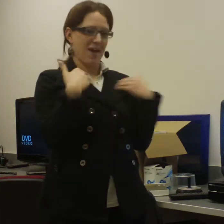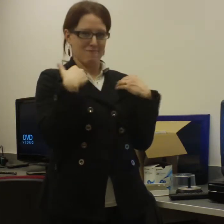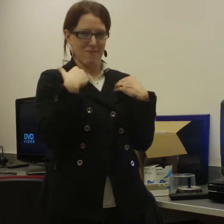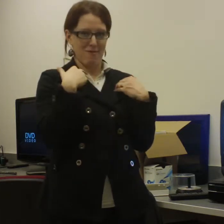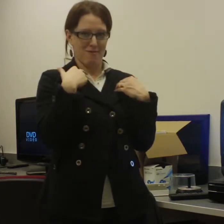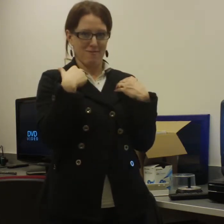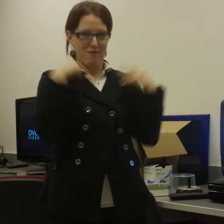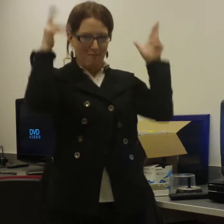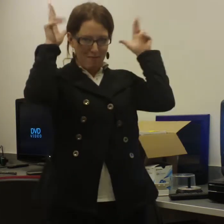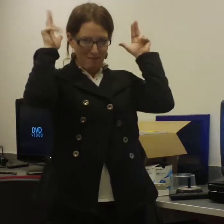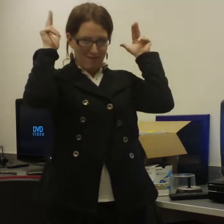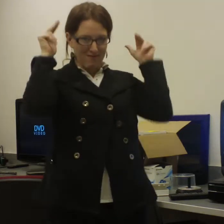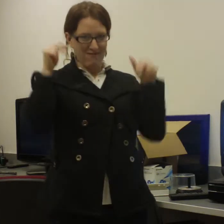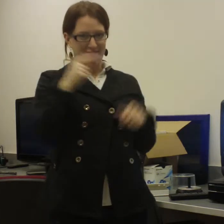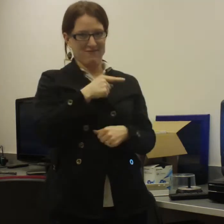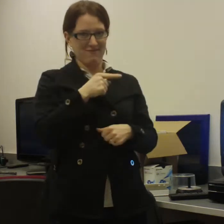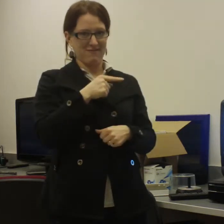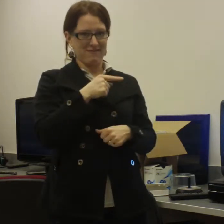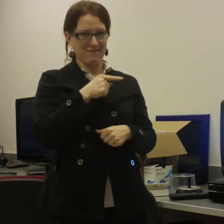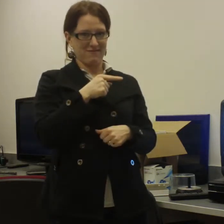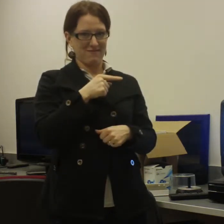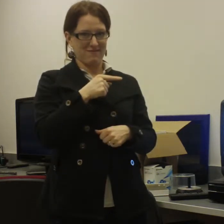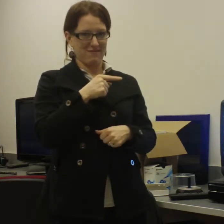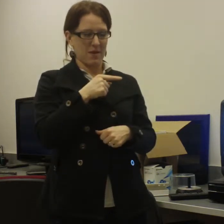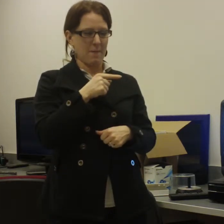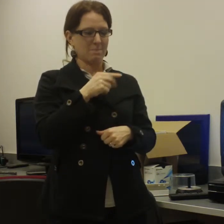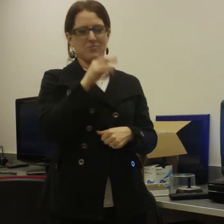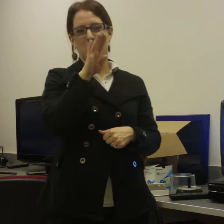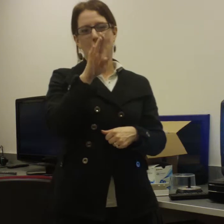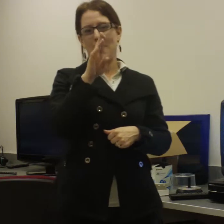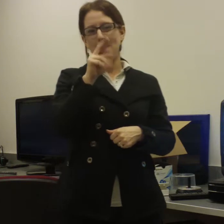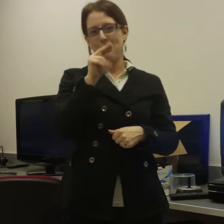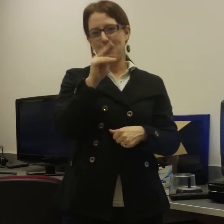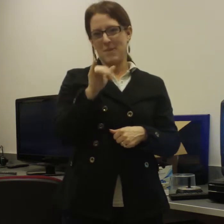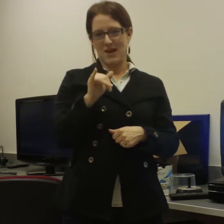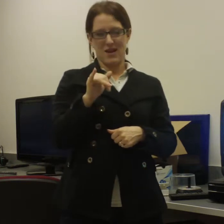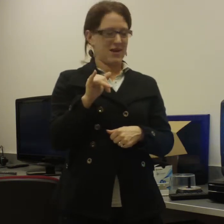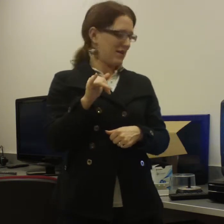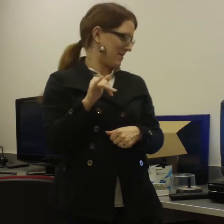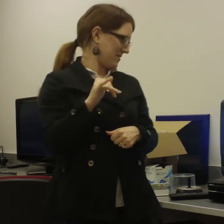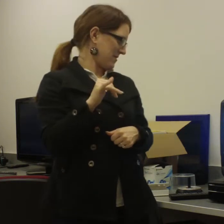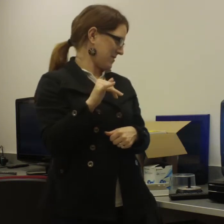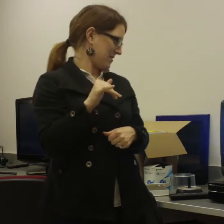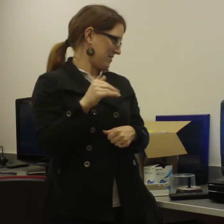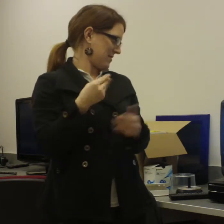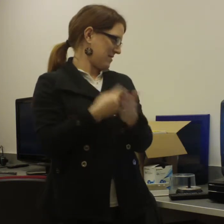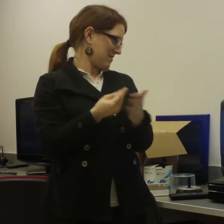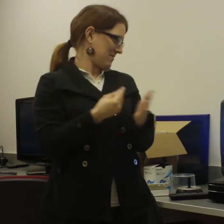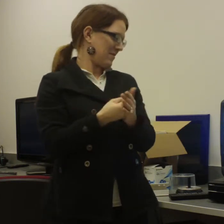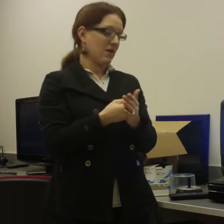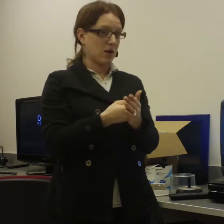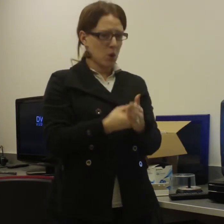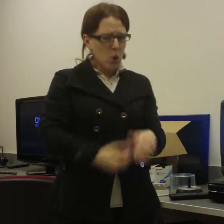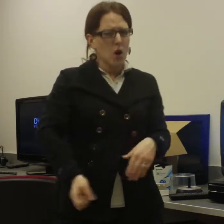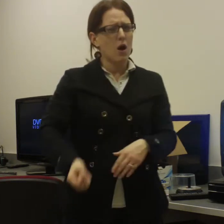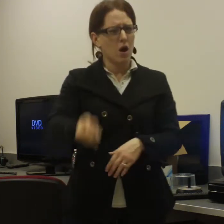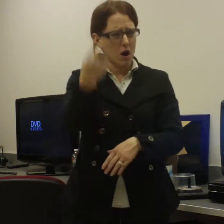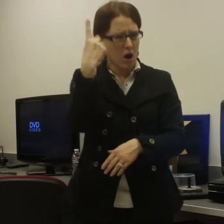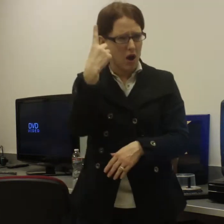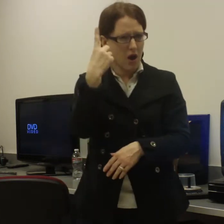Now, of course, we all realize that stuffed animals aren't really alive. We like to think they are, and